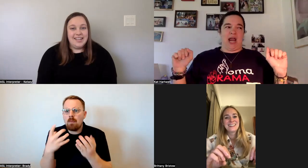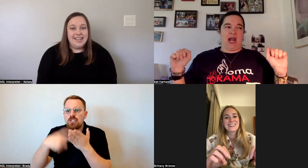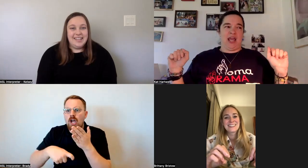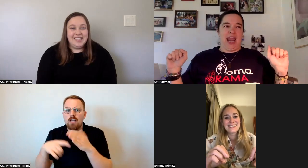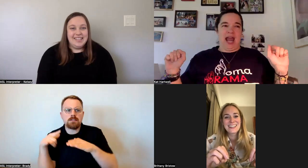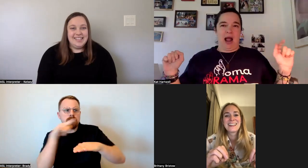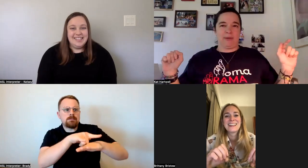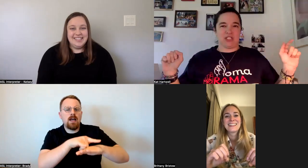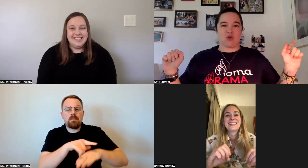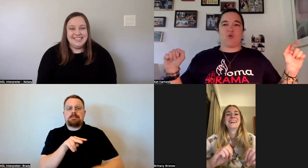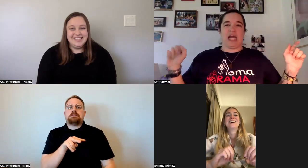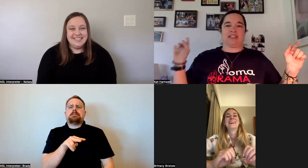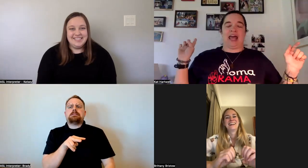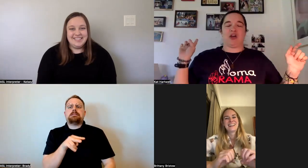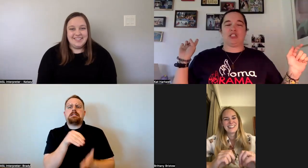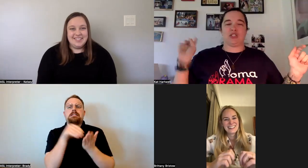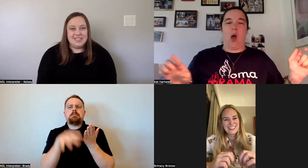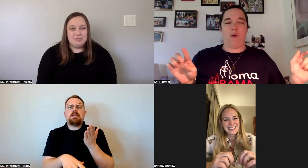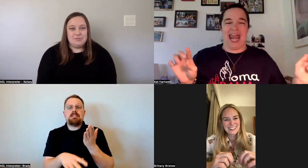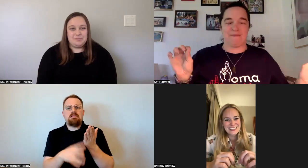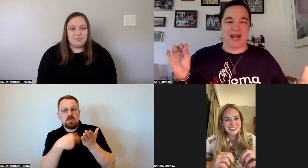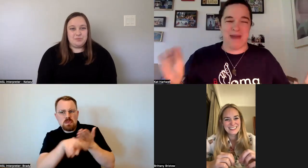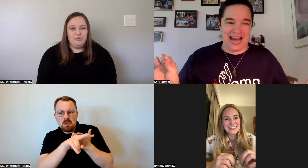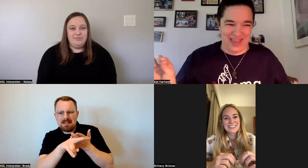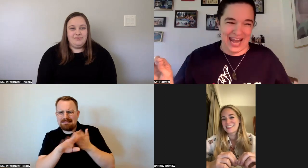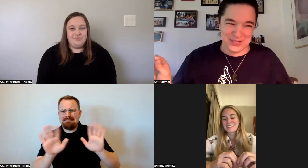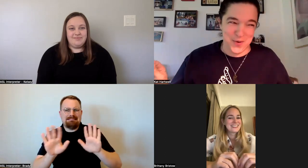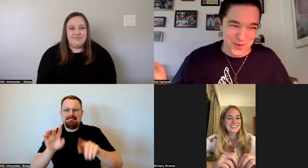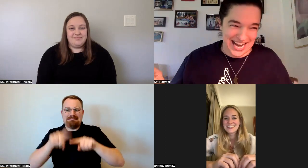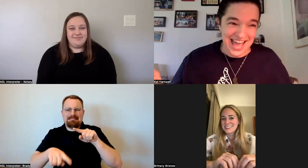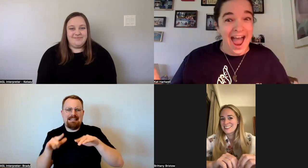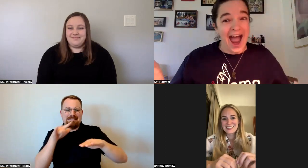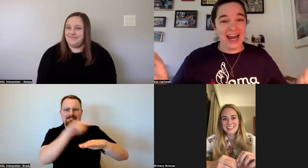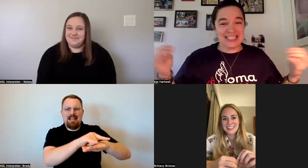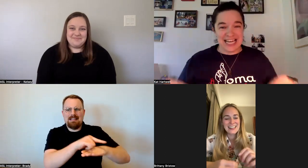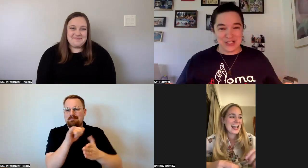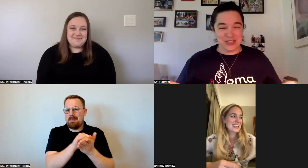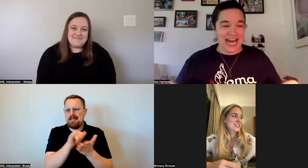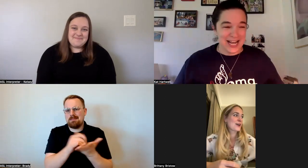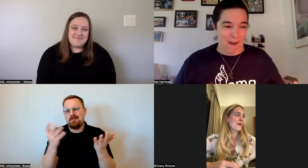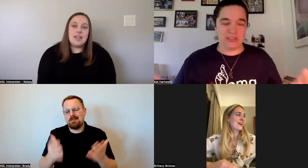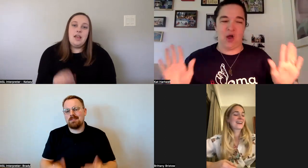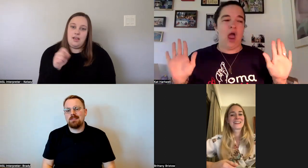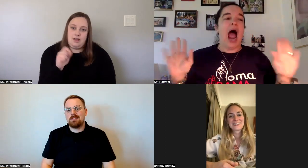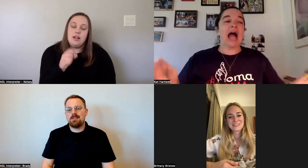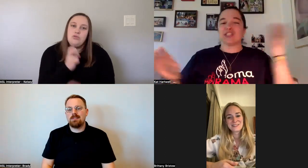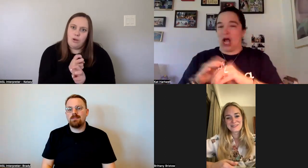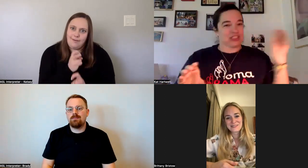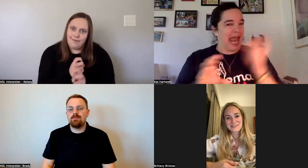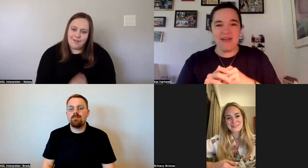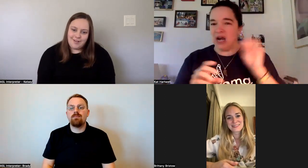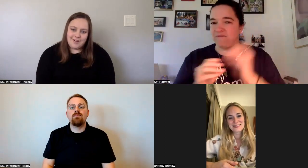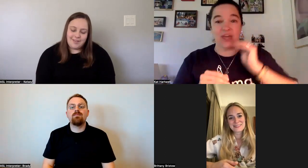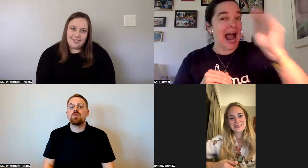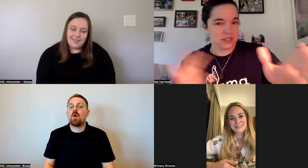never mind. It happened in 2 weeks, and there's no way I'm going to make that in 2 weeks. It's so hard. I